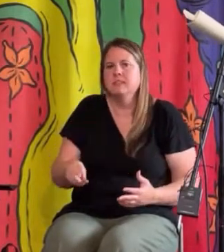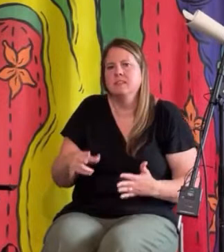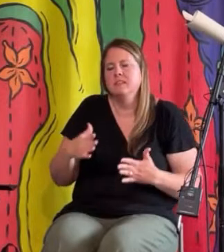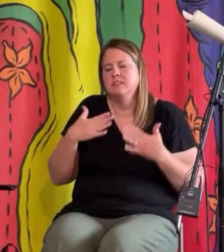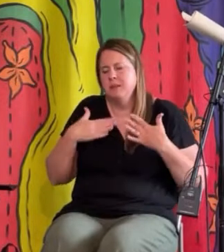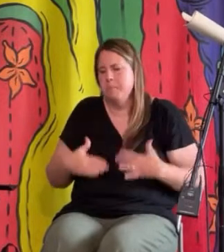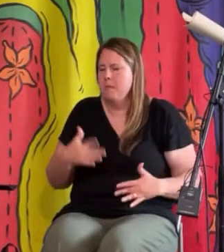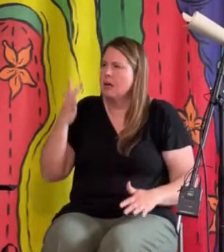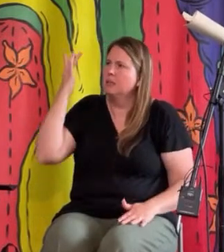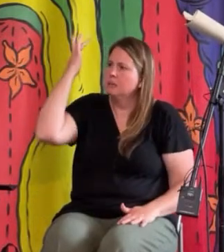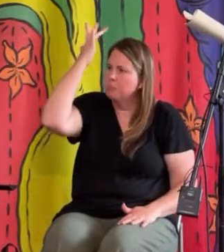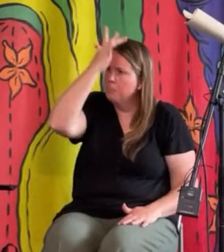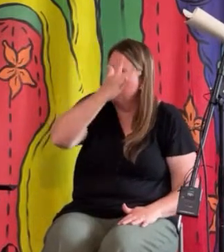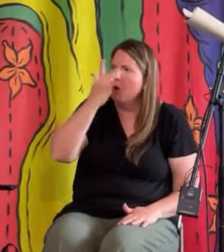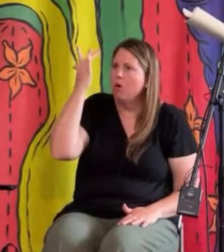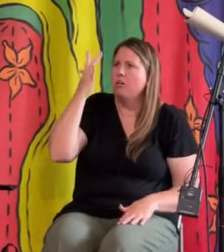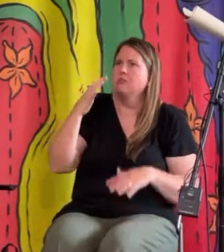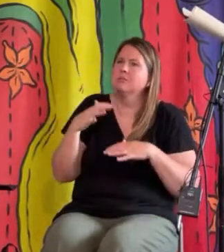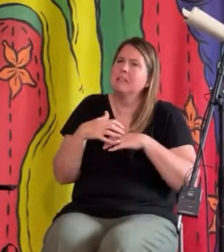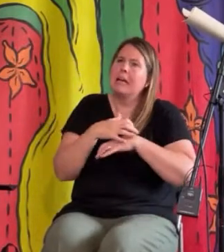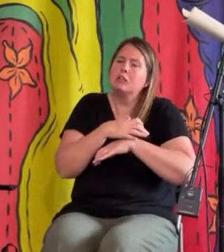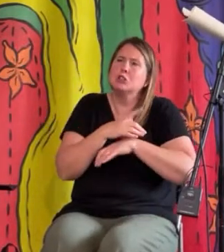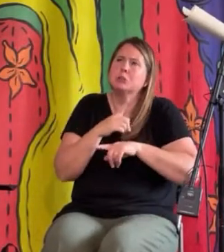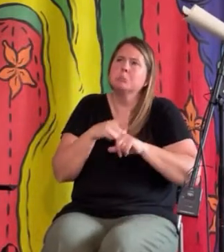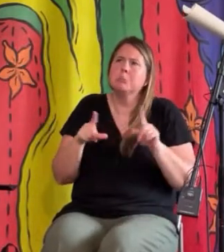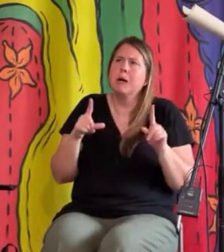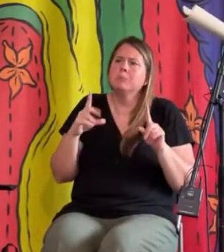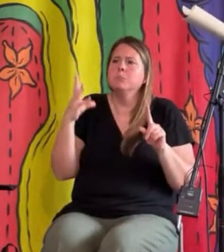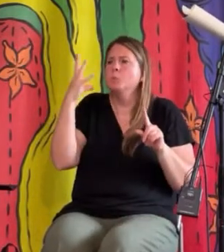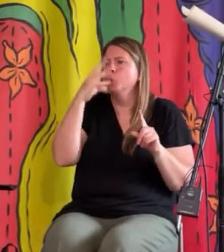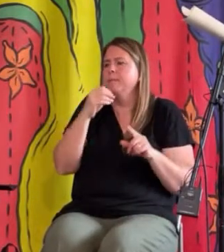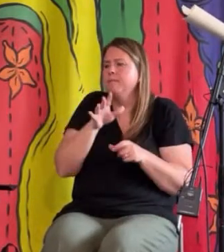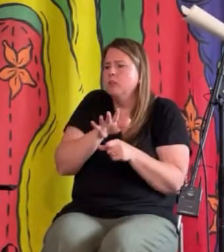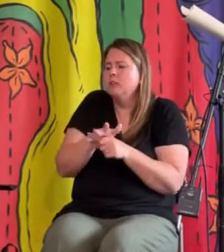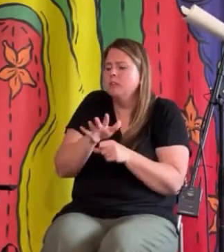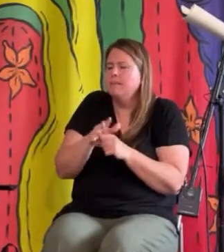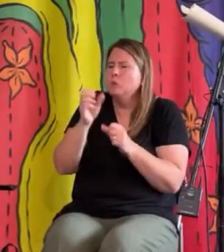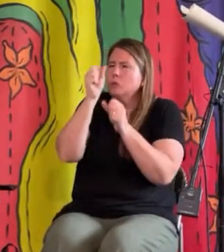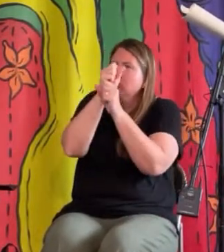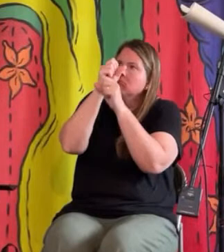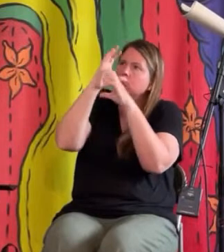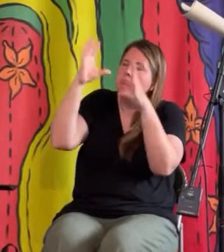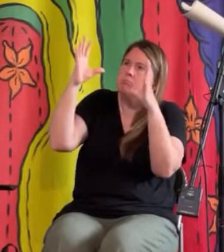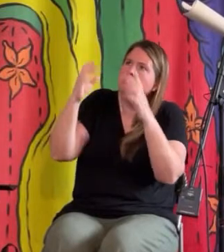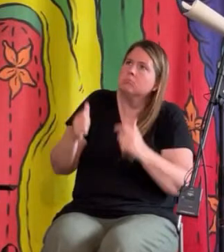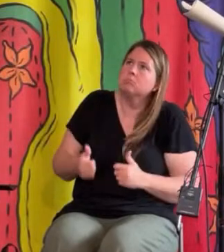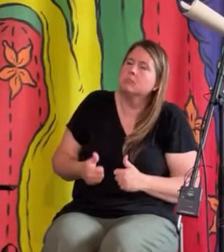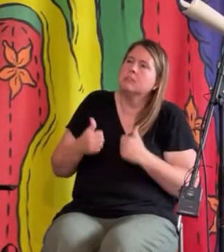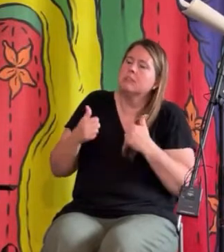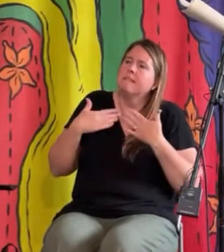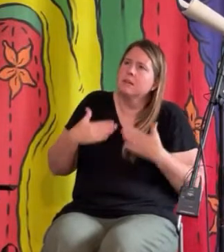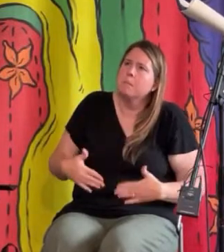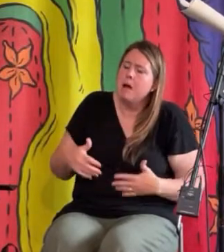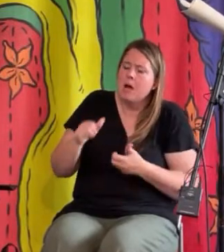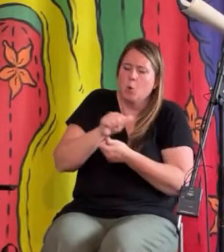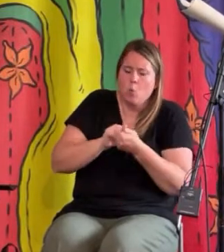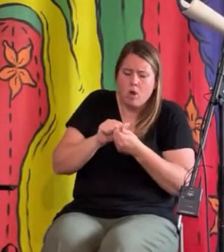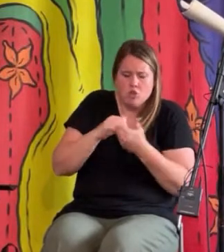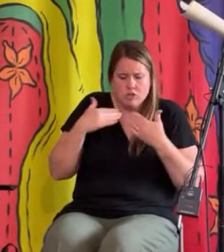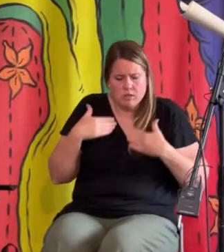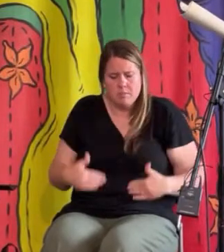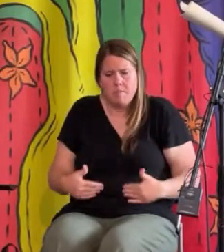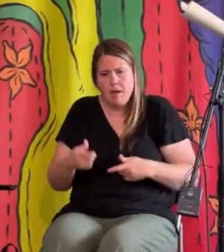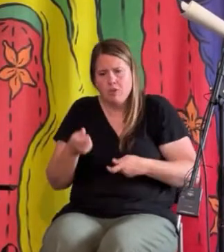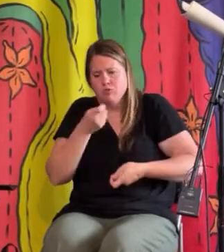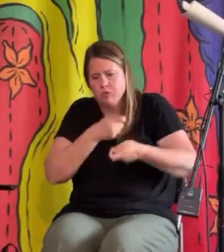bald, cancerous, but still beautiful enough to imagine living, the body washing, the body replacing a